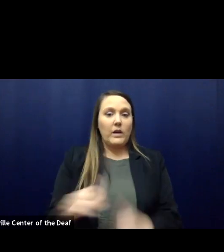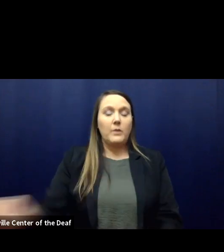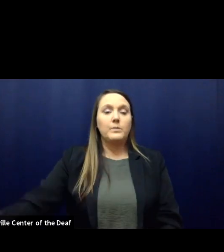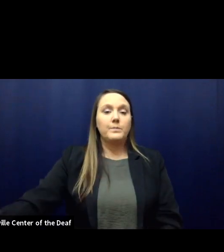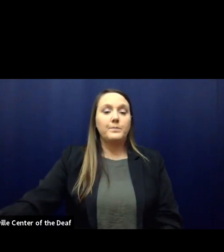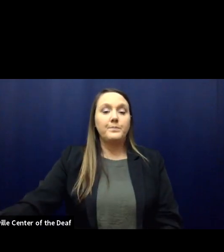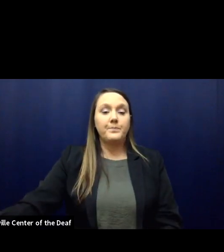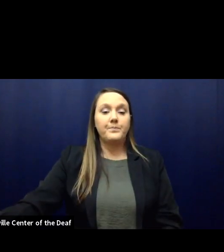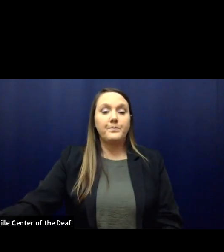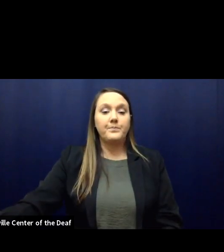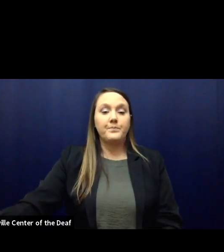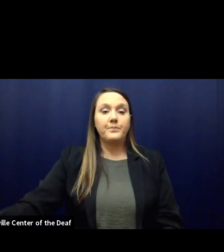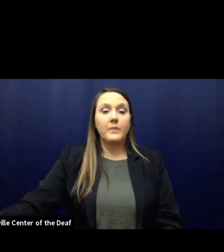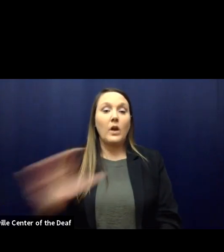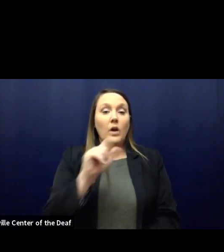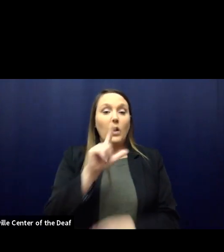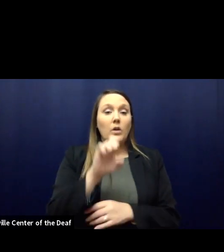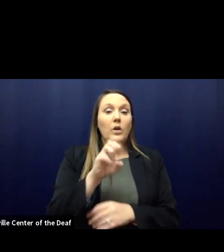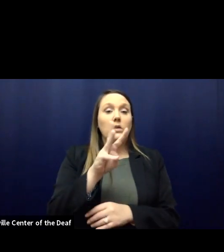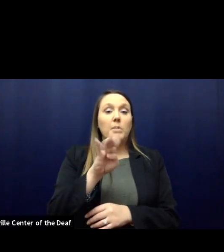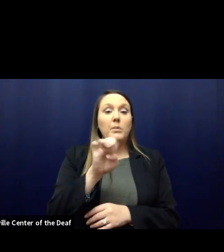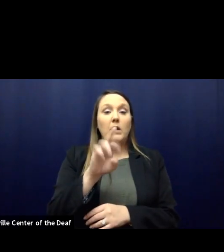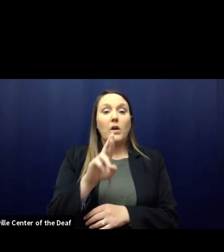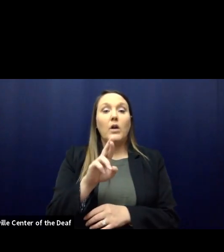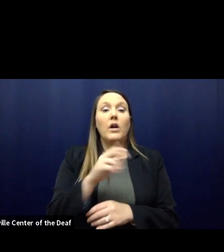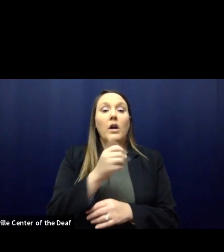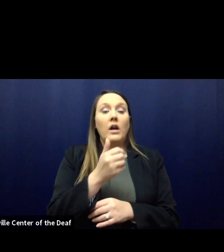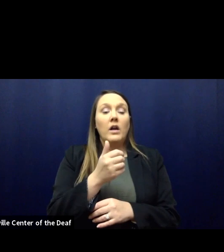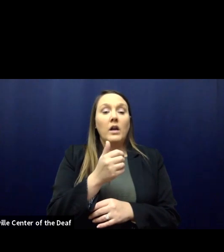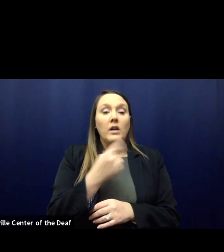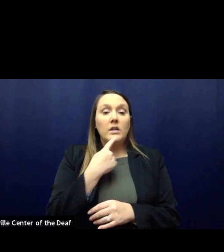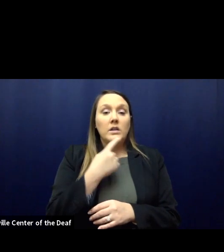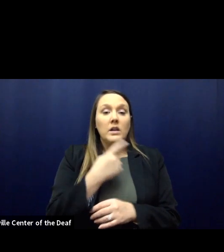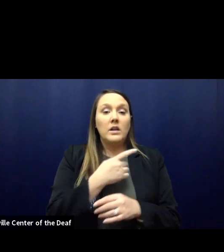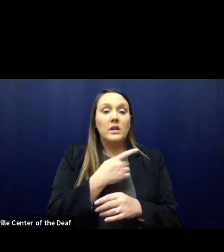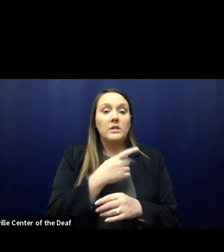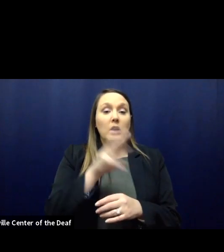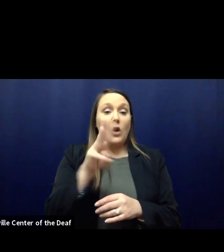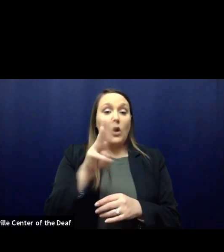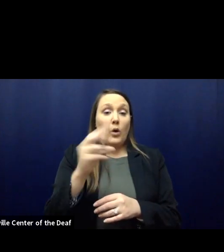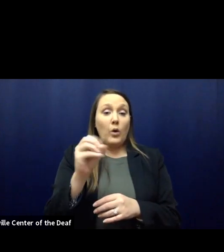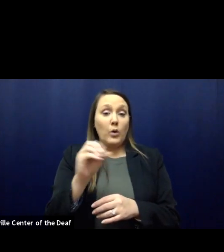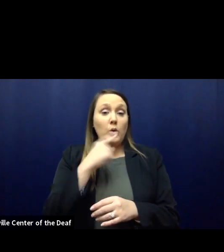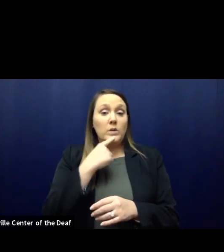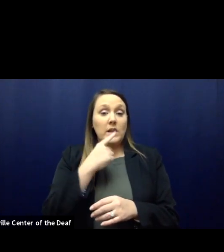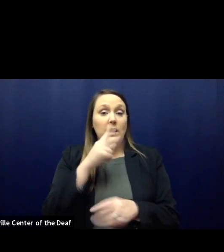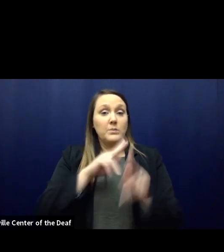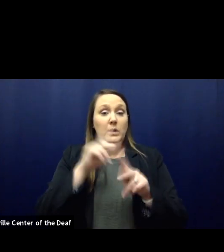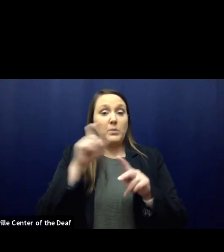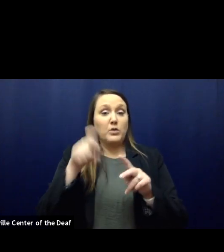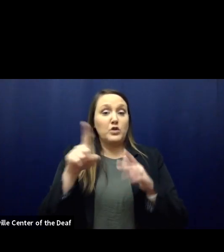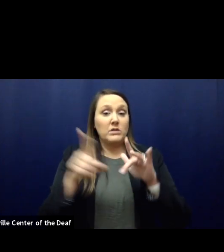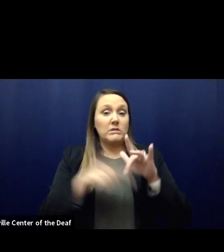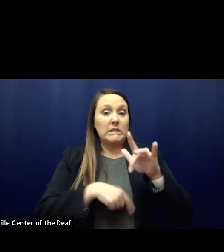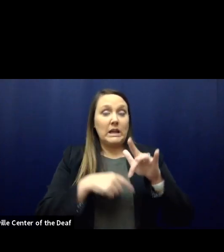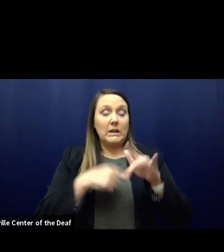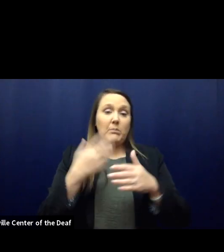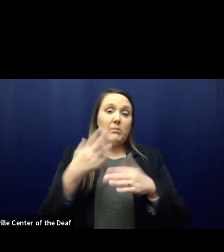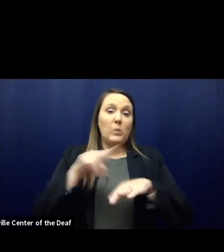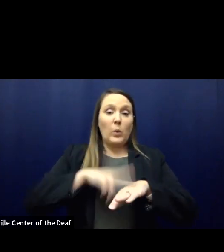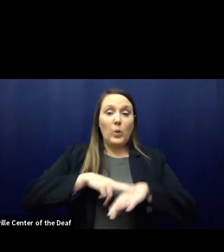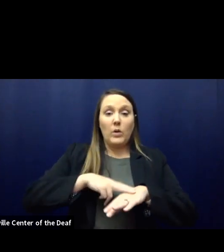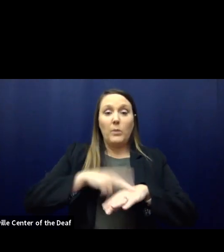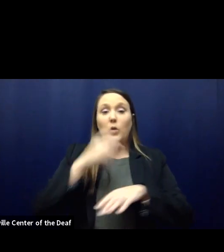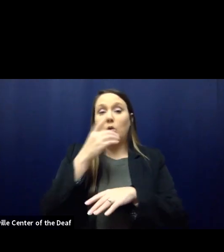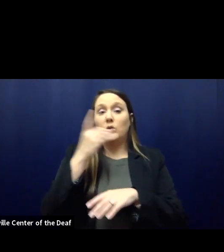right, and Cole with WBR, the WHO says the World Health Organization says people should skip routine dental cleanings right now. Do you